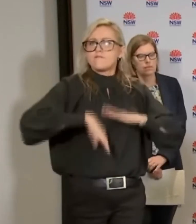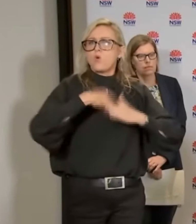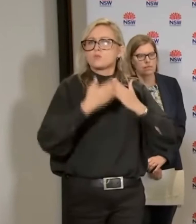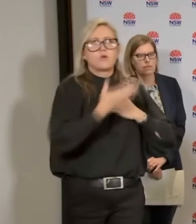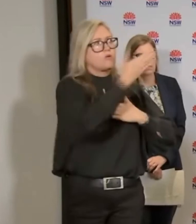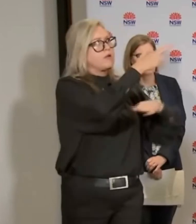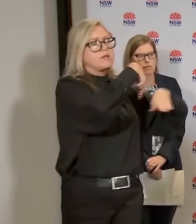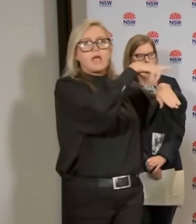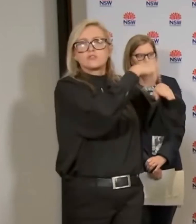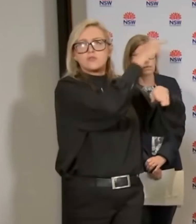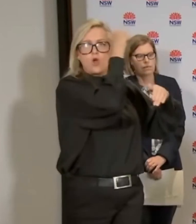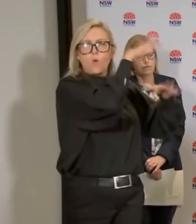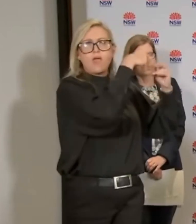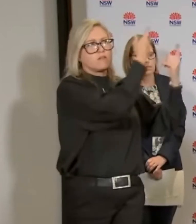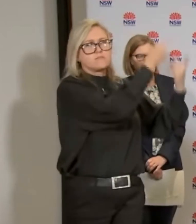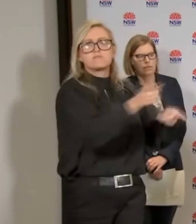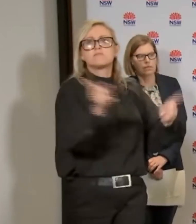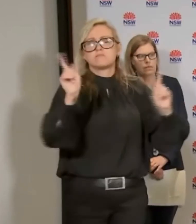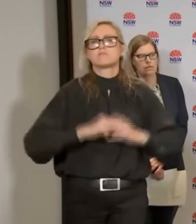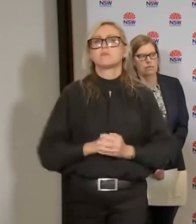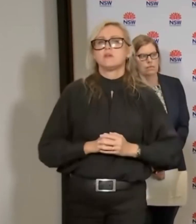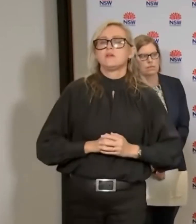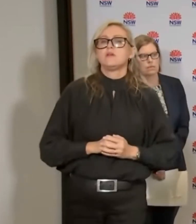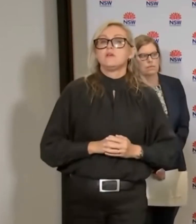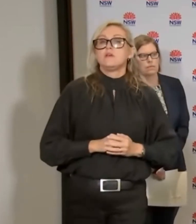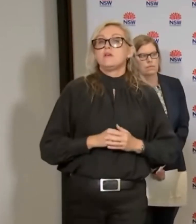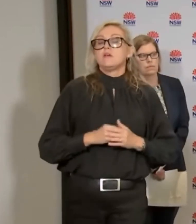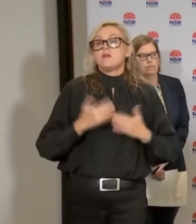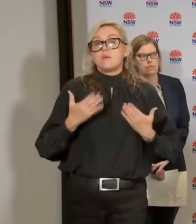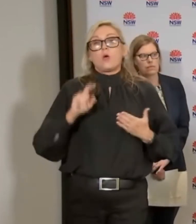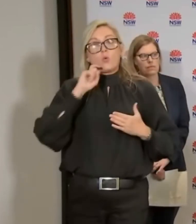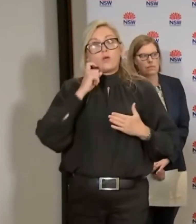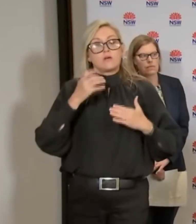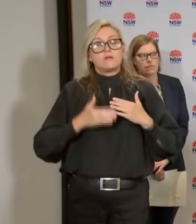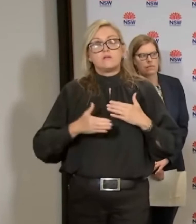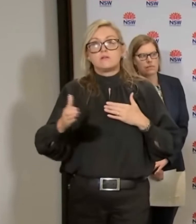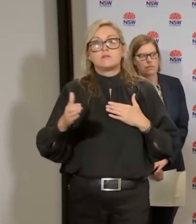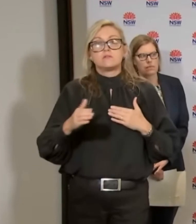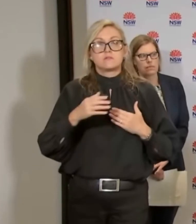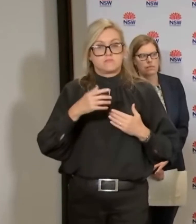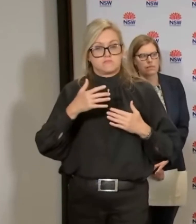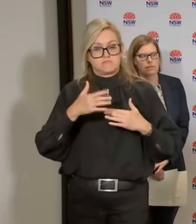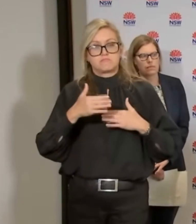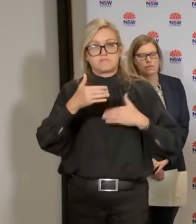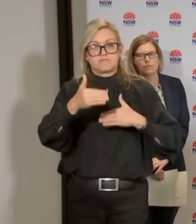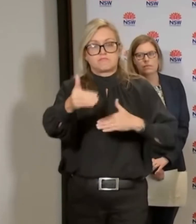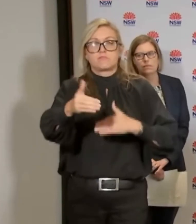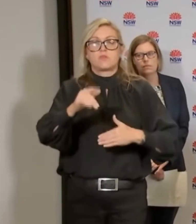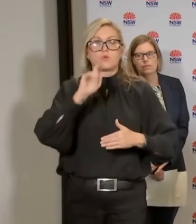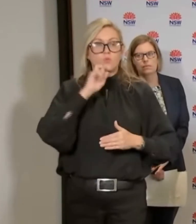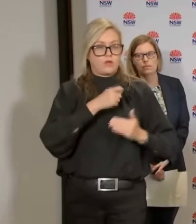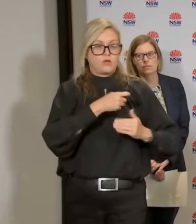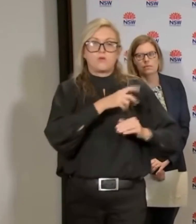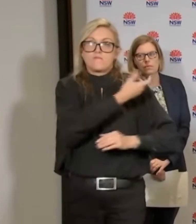we're more than happy to share that information, as we will do continuously. But there'll come a point in time where more vaccinations will be occurring outside the New South